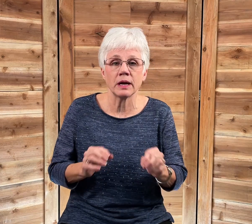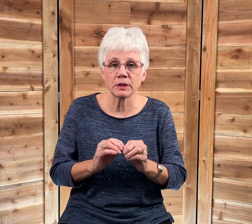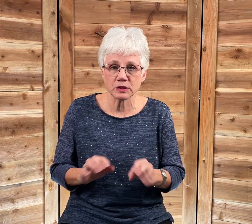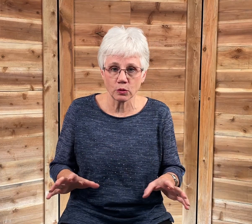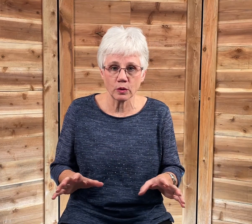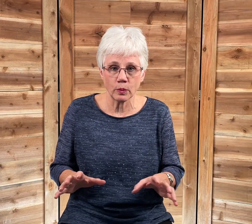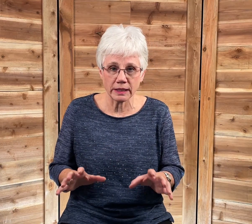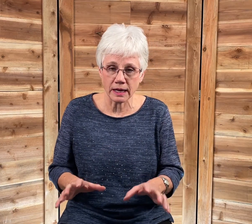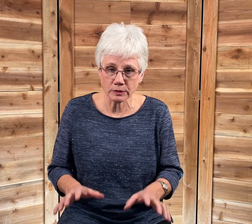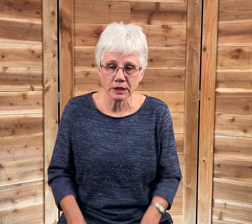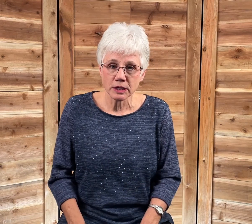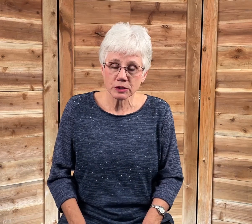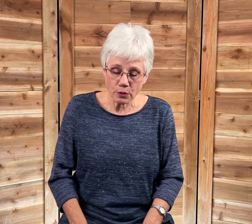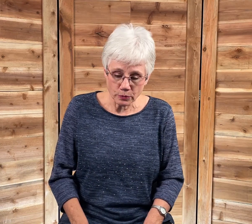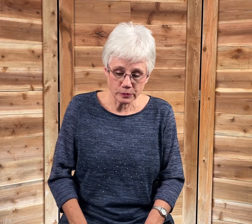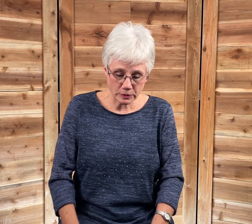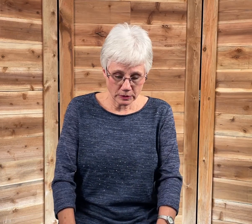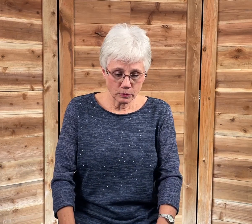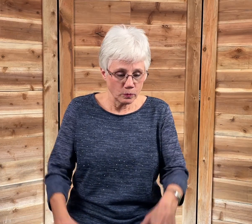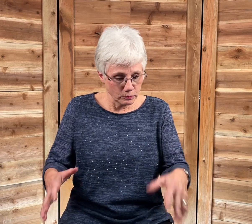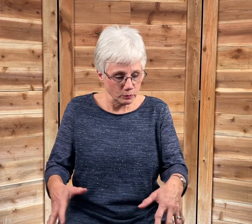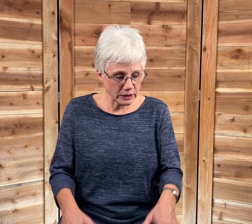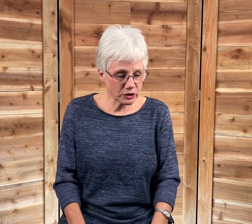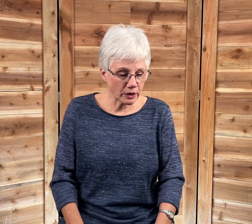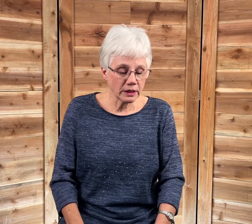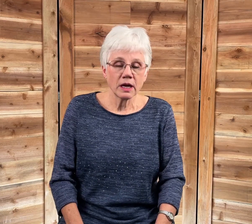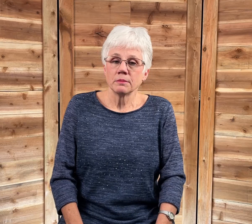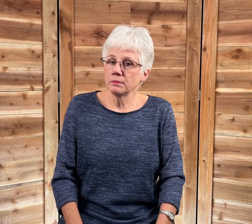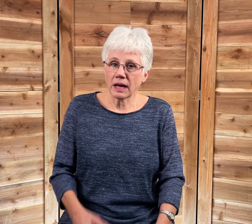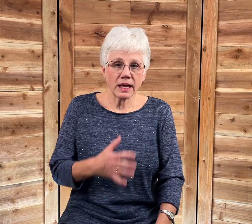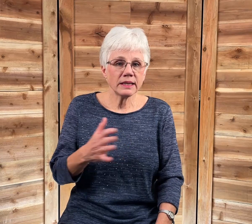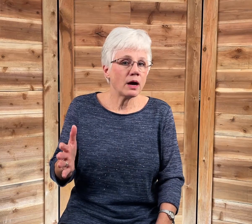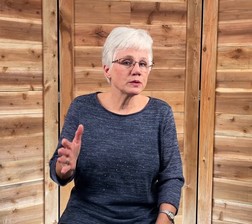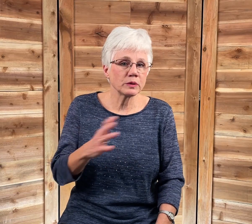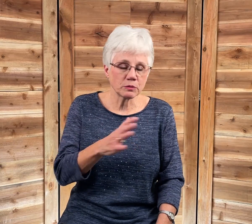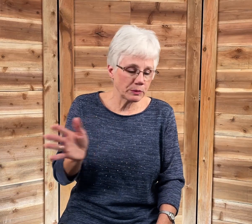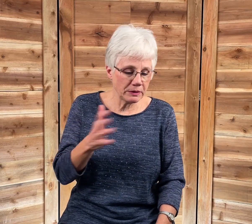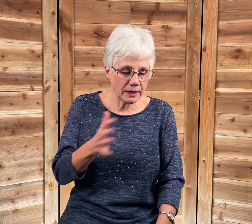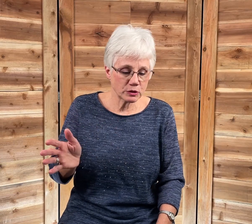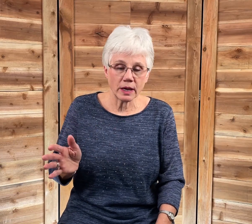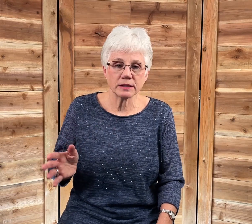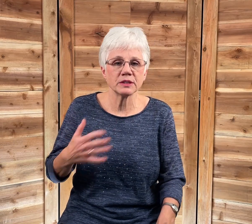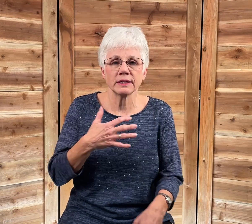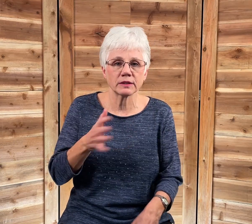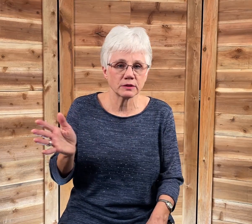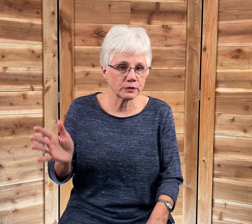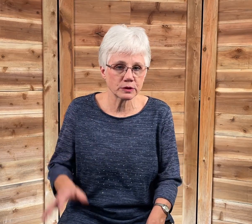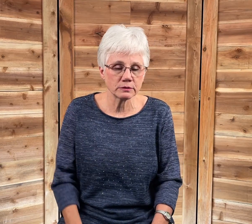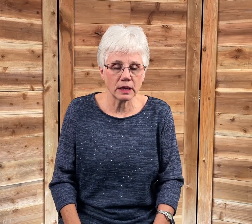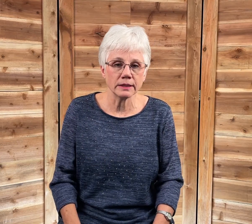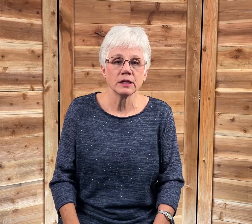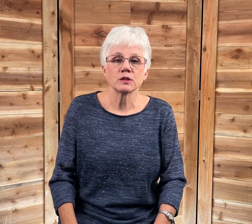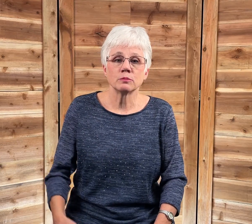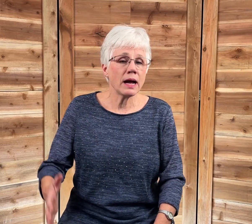moving, but I'm going to slow it way down. So we'll get started. My lighthouse, we're going to repeat that twice. That's the